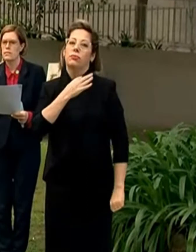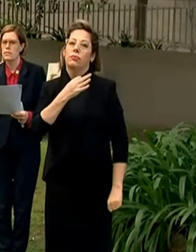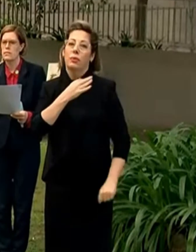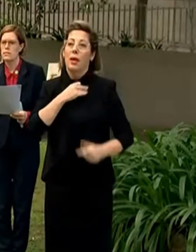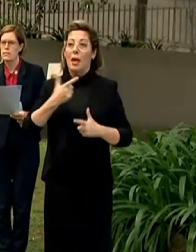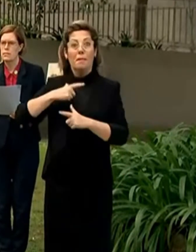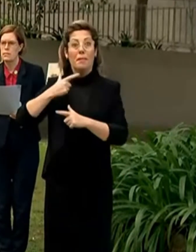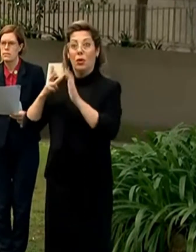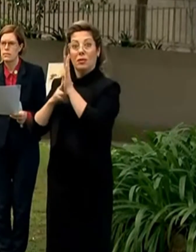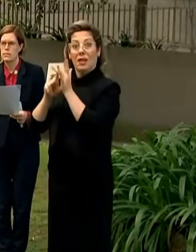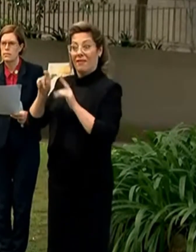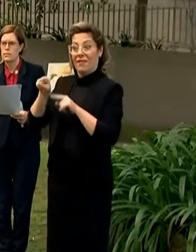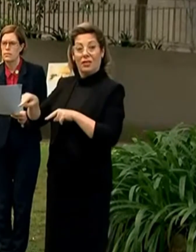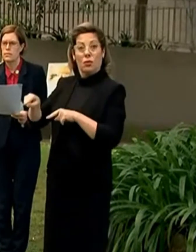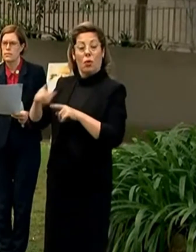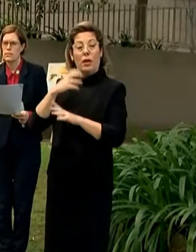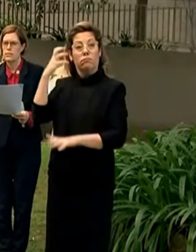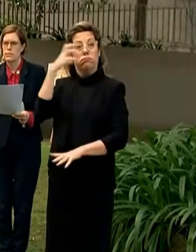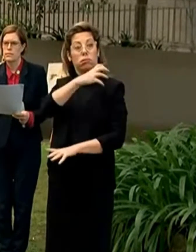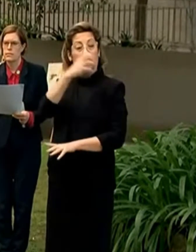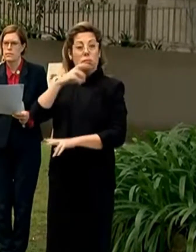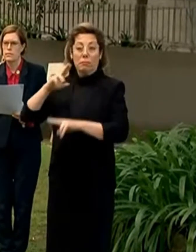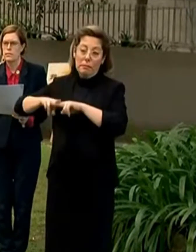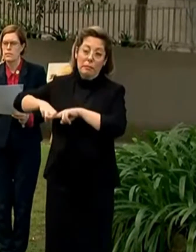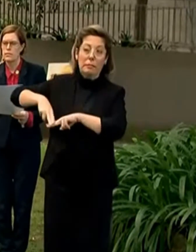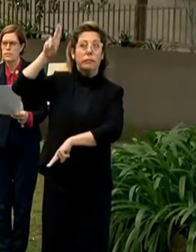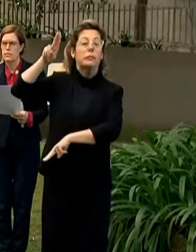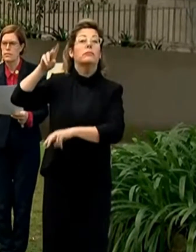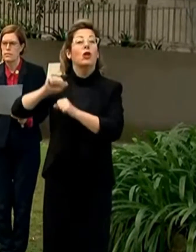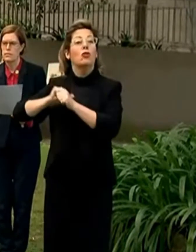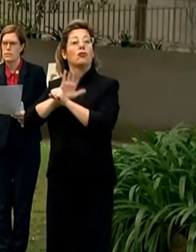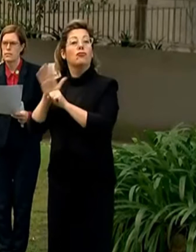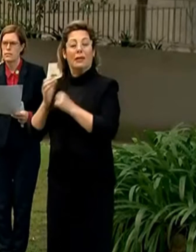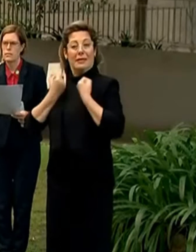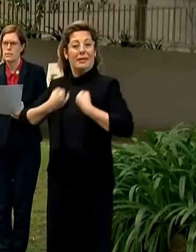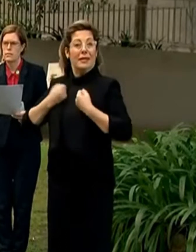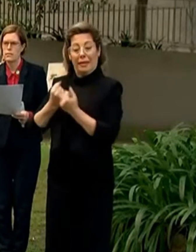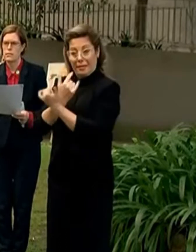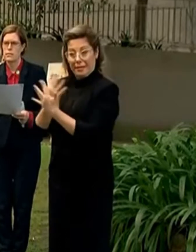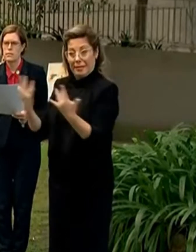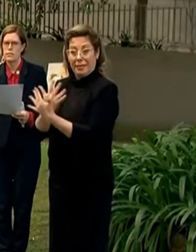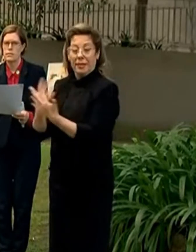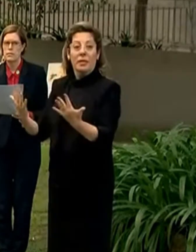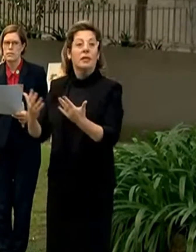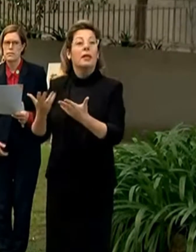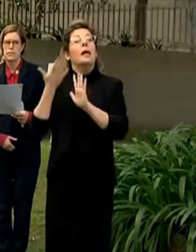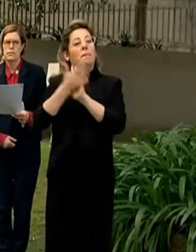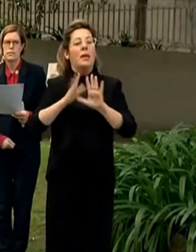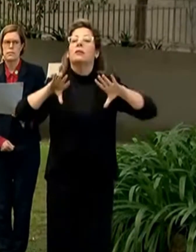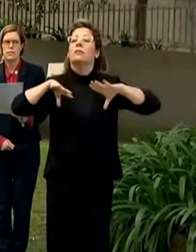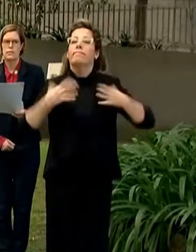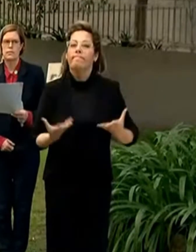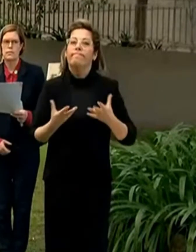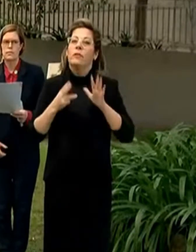it automatically puts us at risk, because we know no matter how strict you are at the borders, no